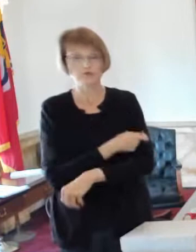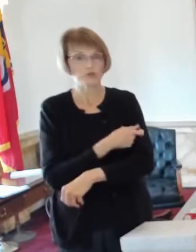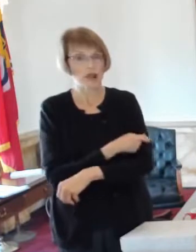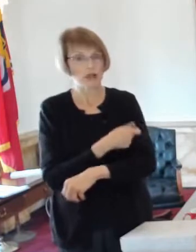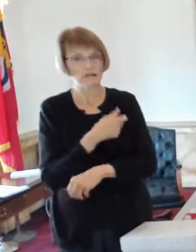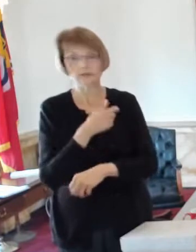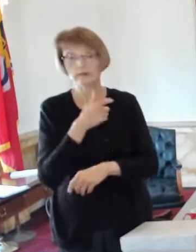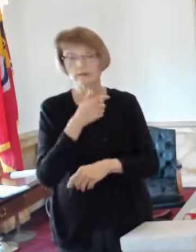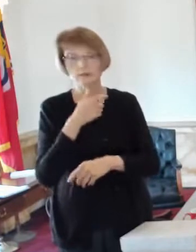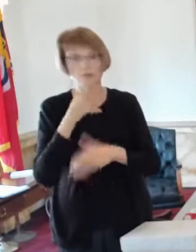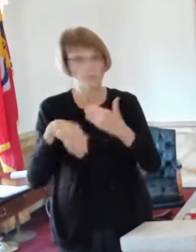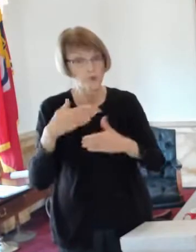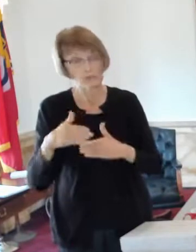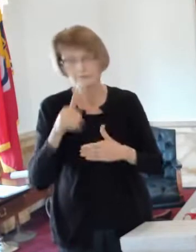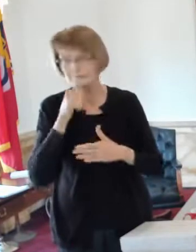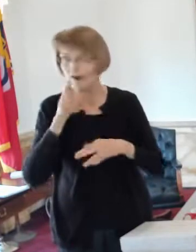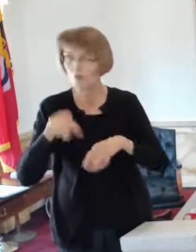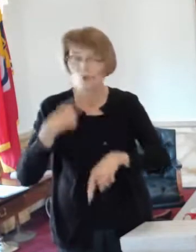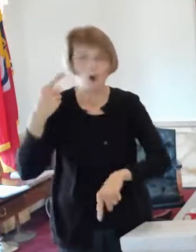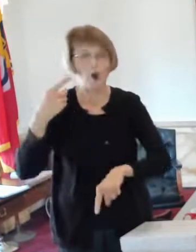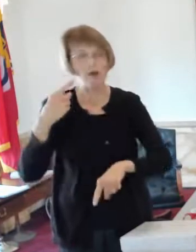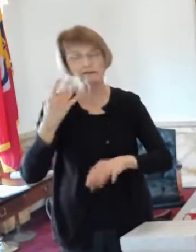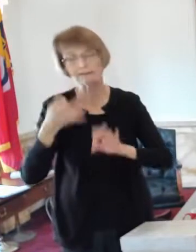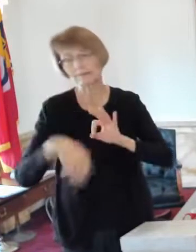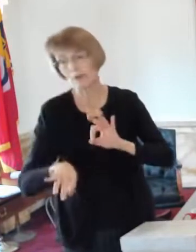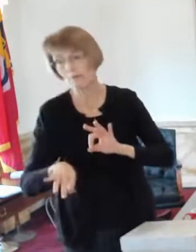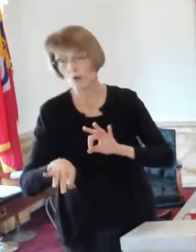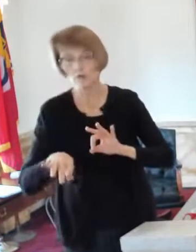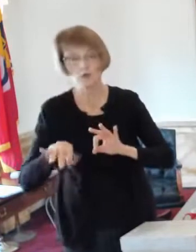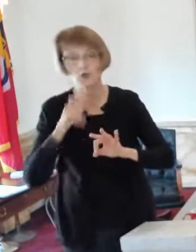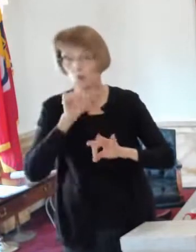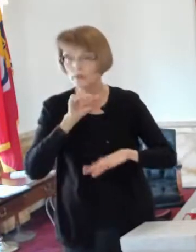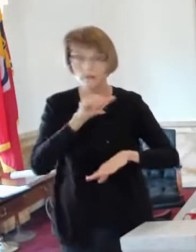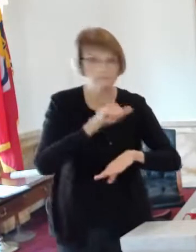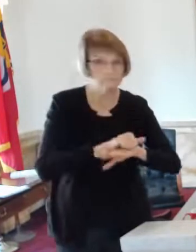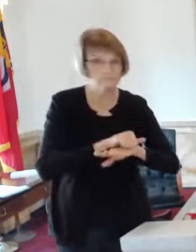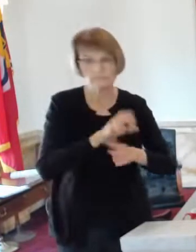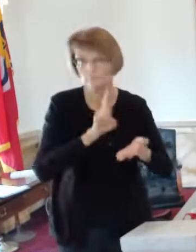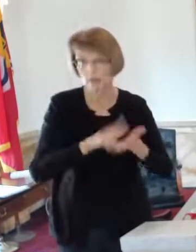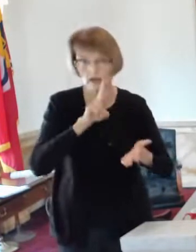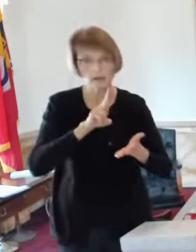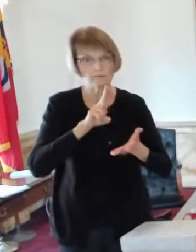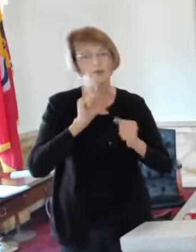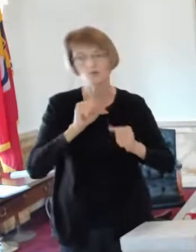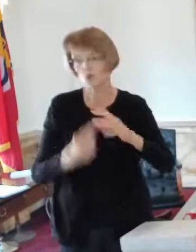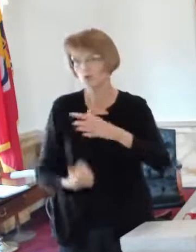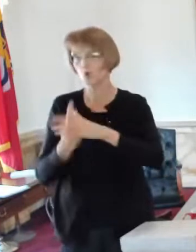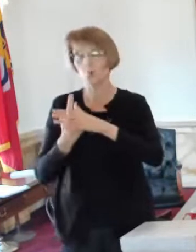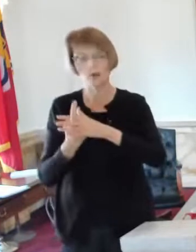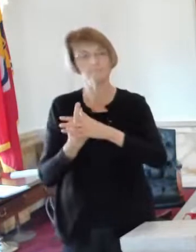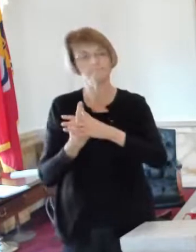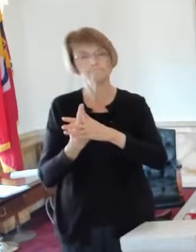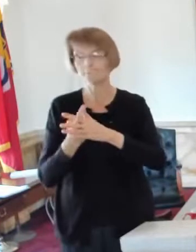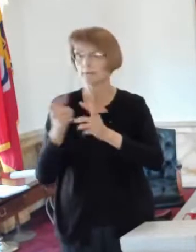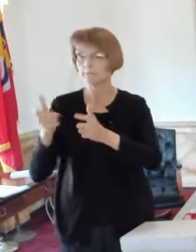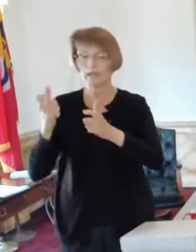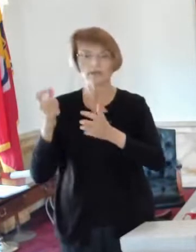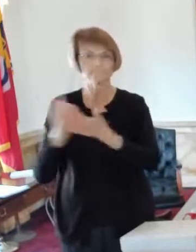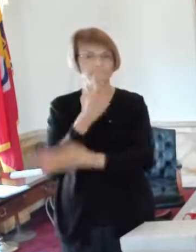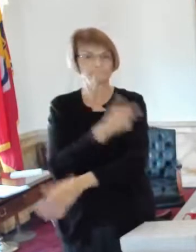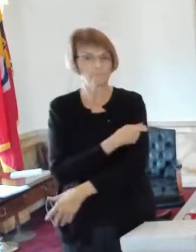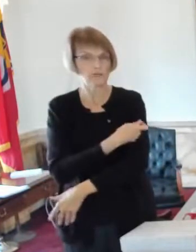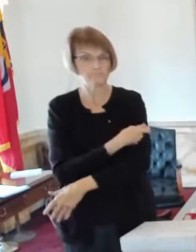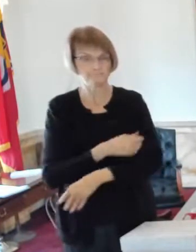long. It's very simple. No advance registration required. You can do it right there. So please